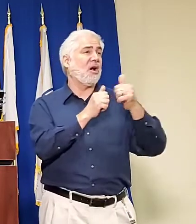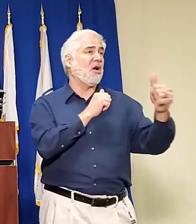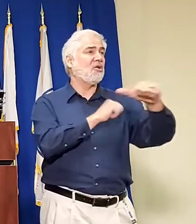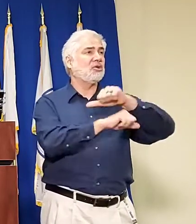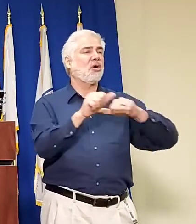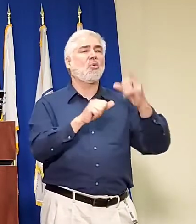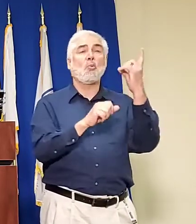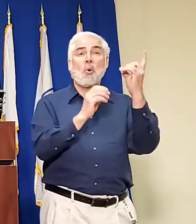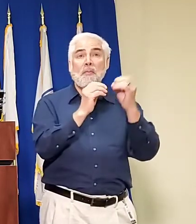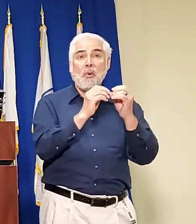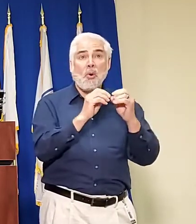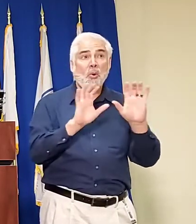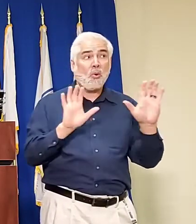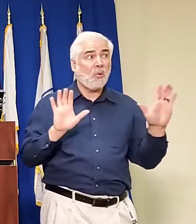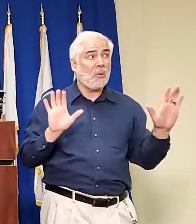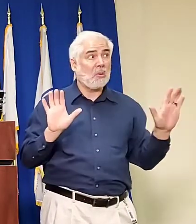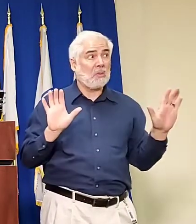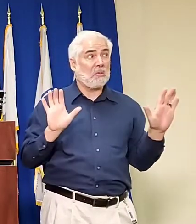take one more if there's any more.